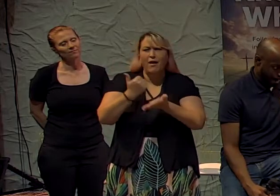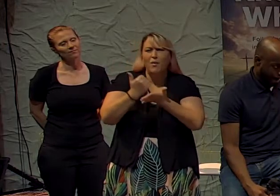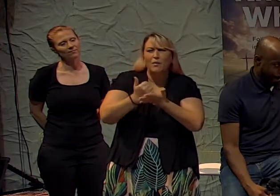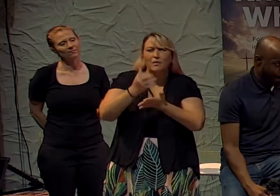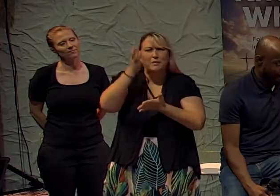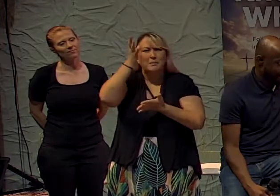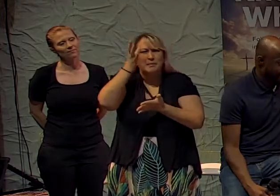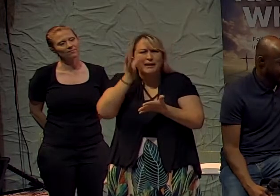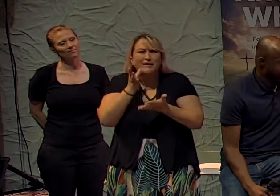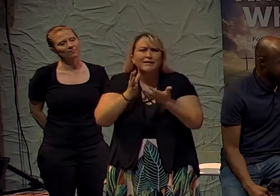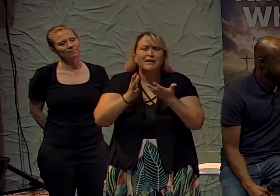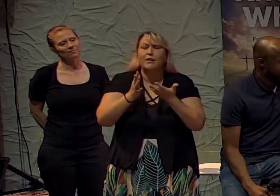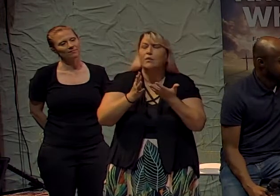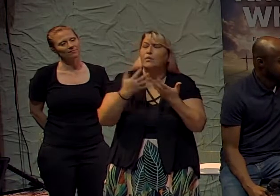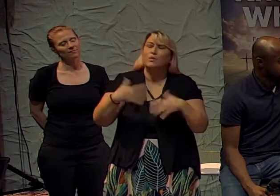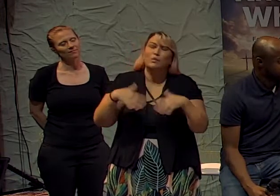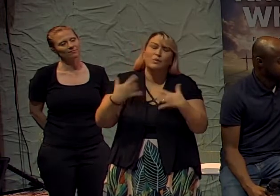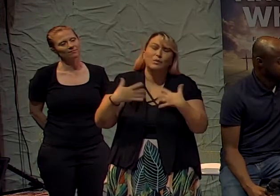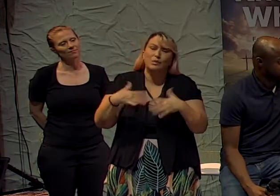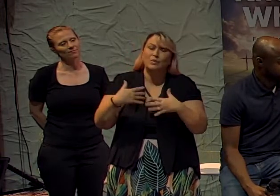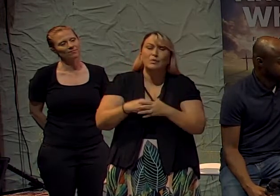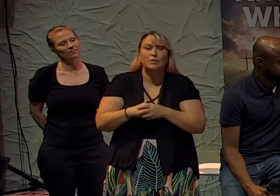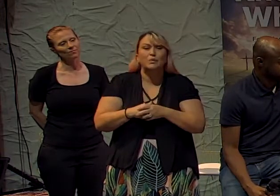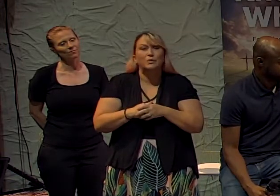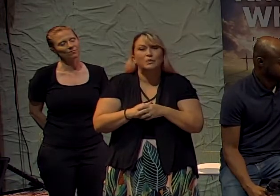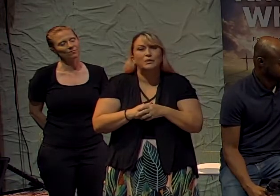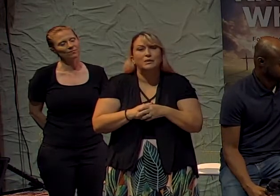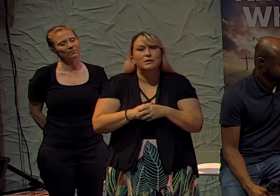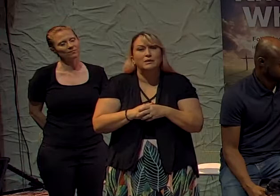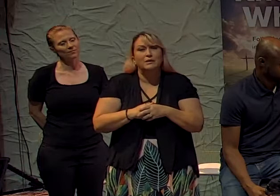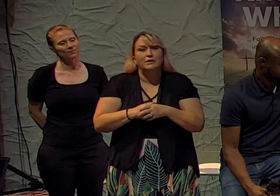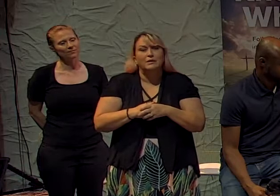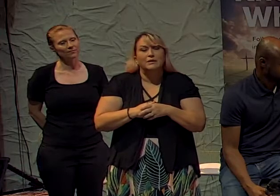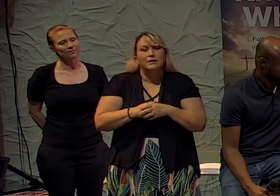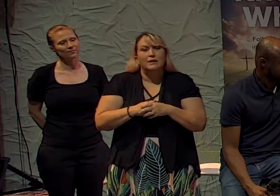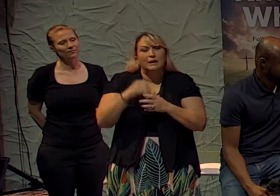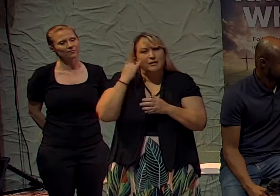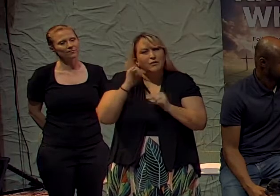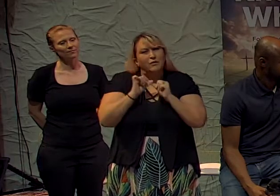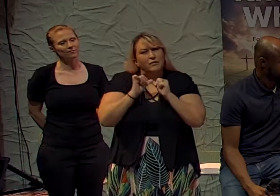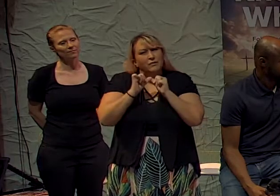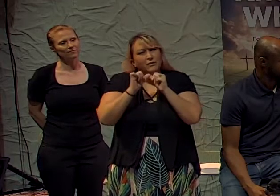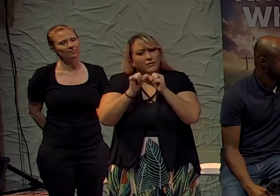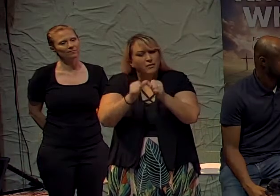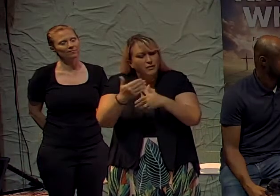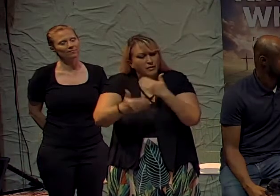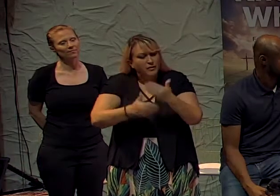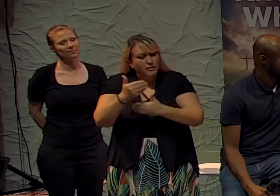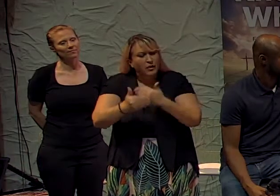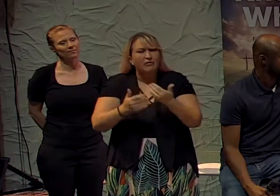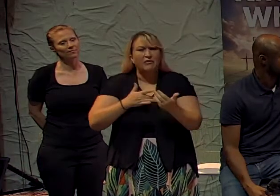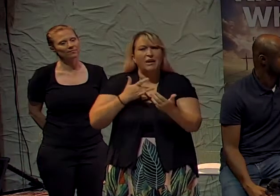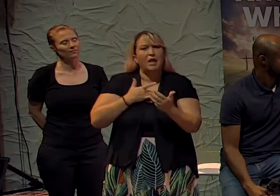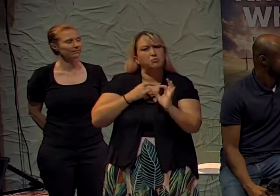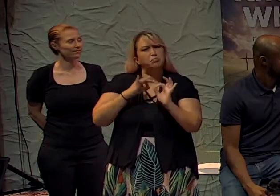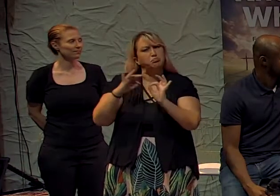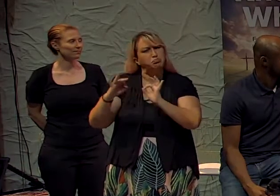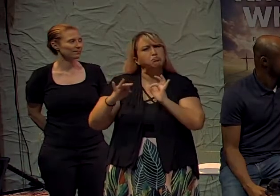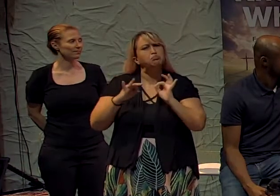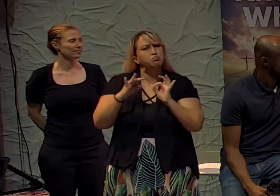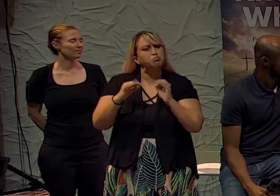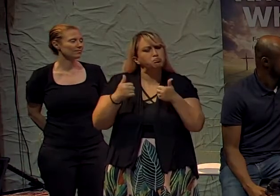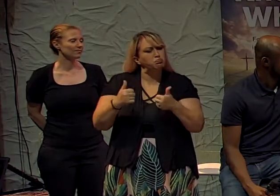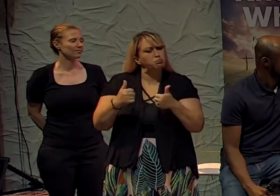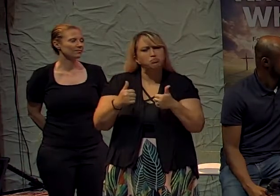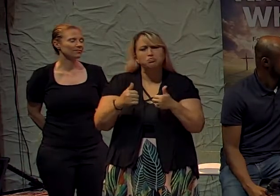like nobody's business. That was a big need of ours. So if you go on further, we feel like things are great.